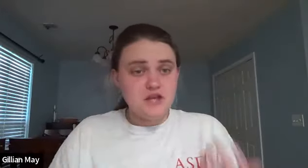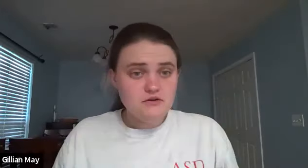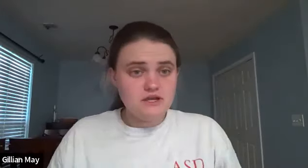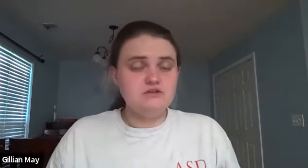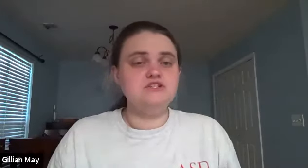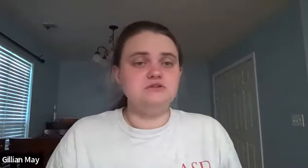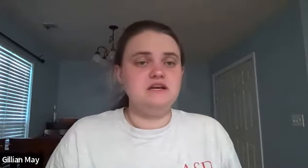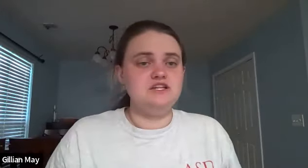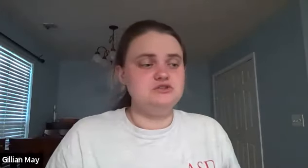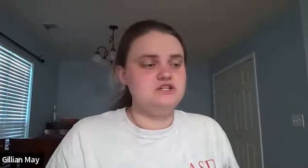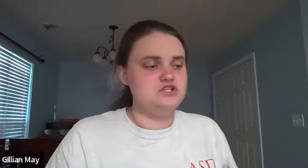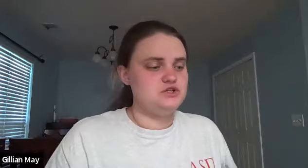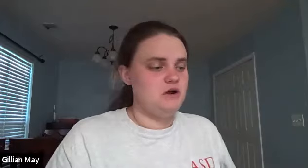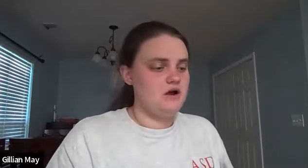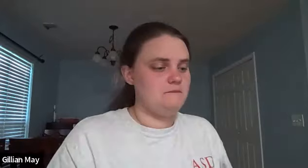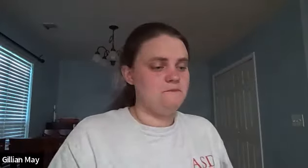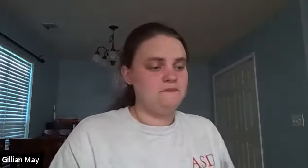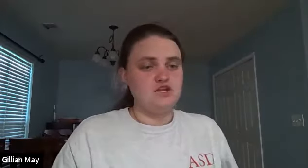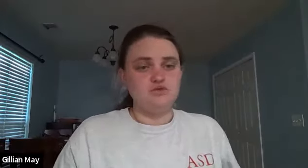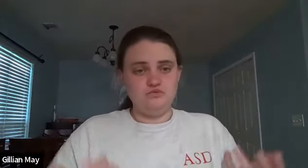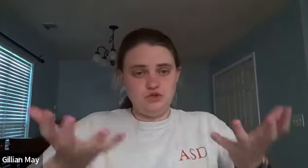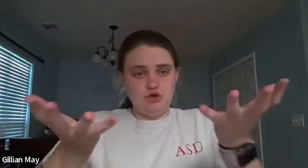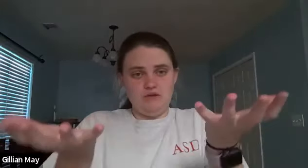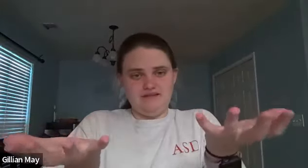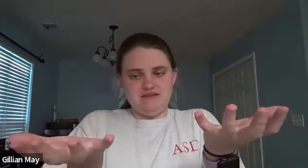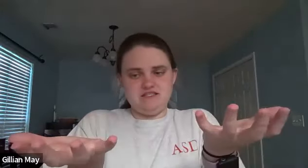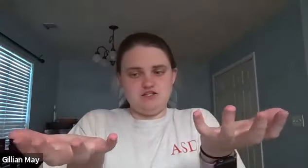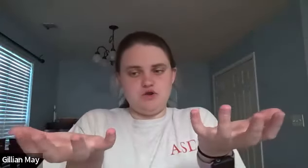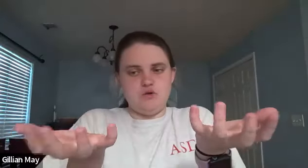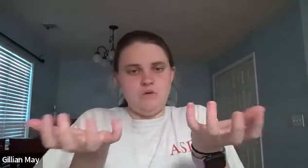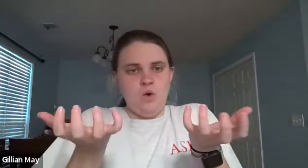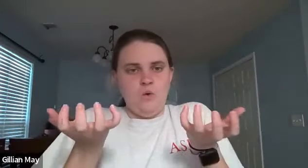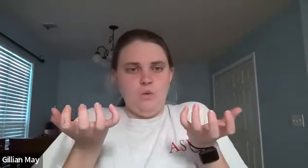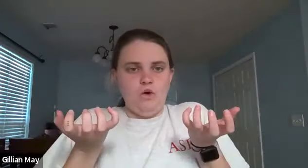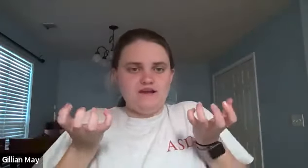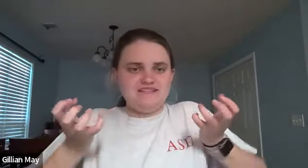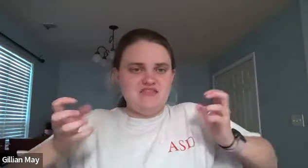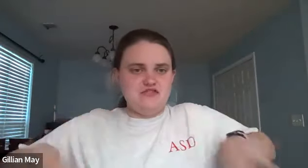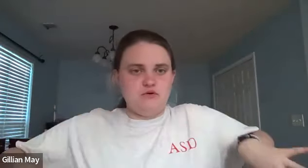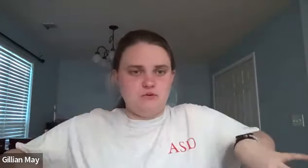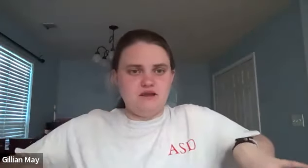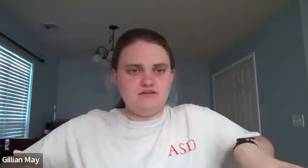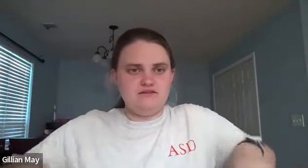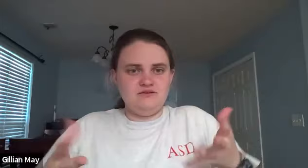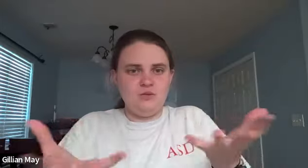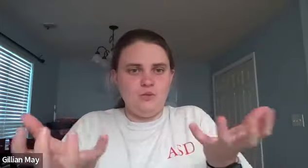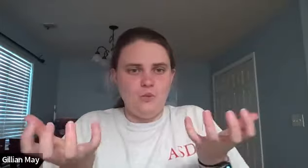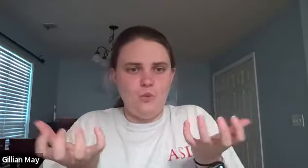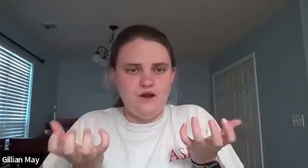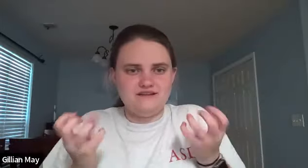Another way you can do it is you can do you go like this, is you go want and then throw it away. Want,